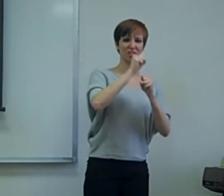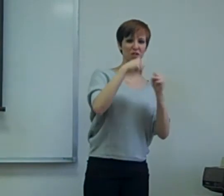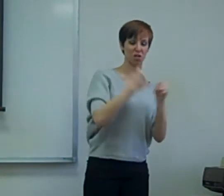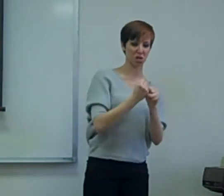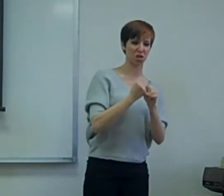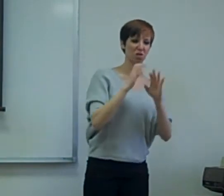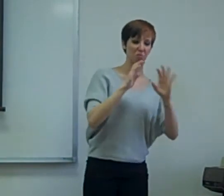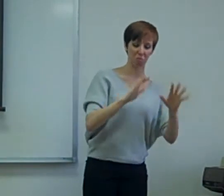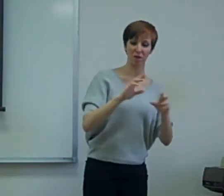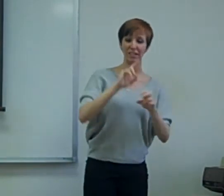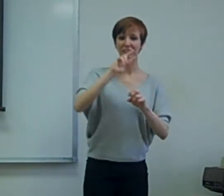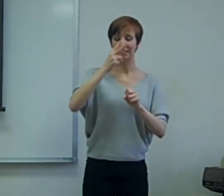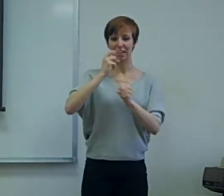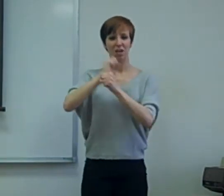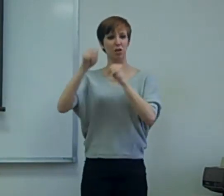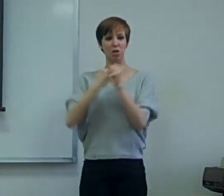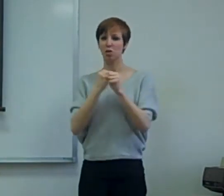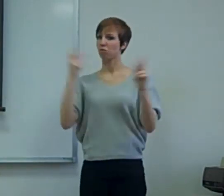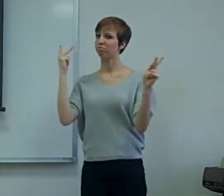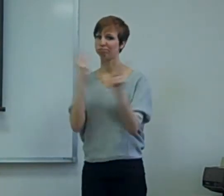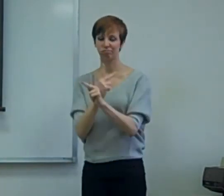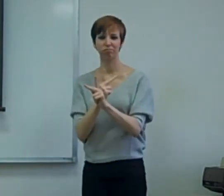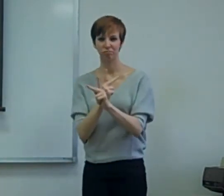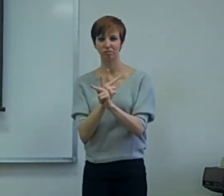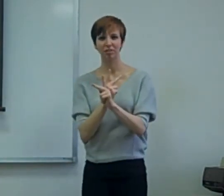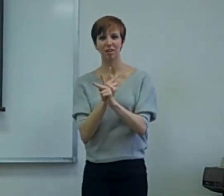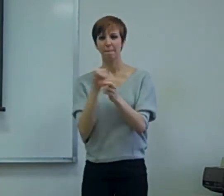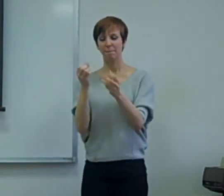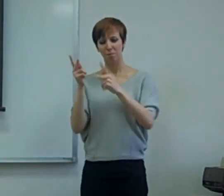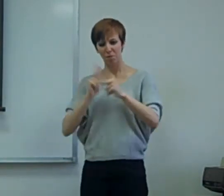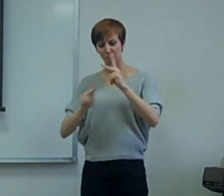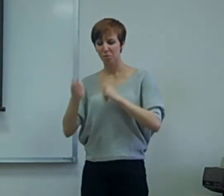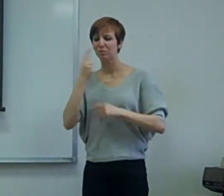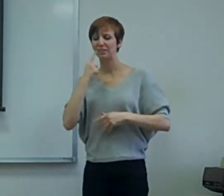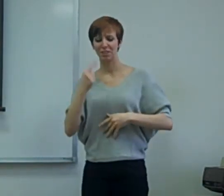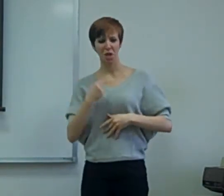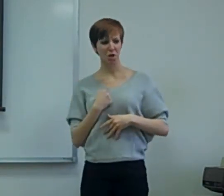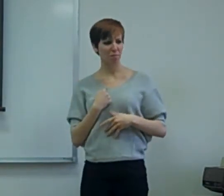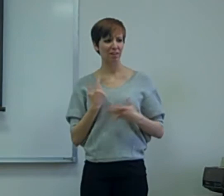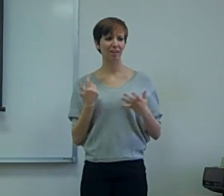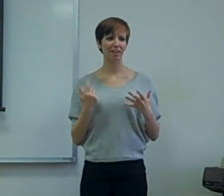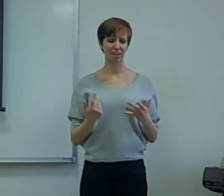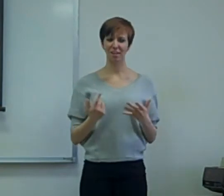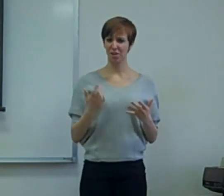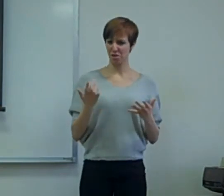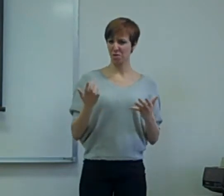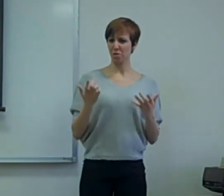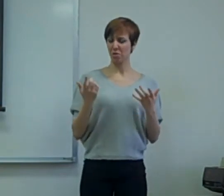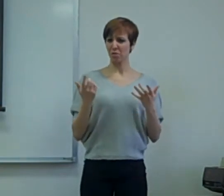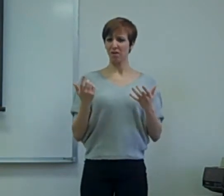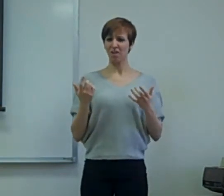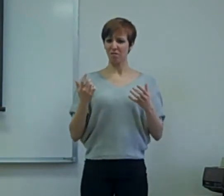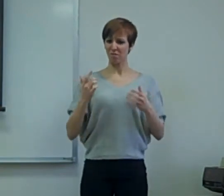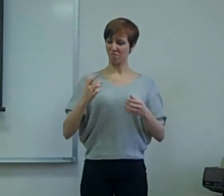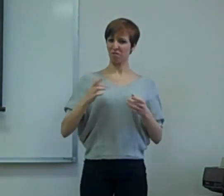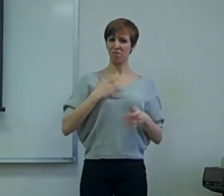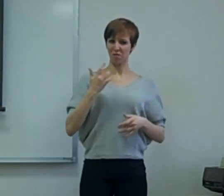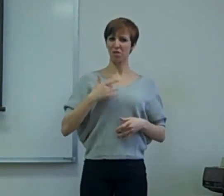by now? Or aren't you getting over it a little bit better? But for some reason, for a lot